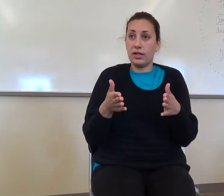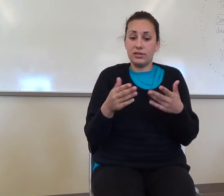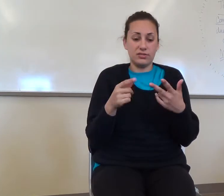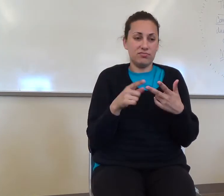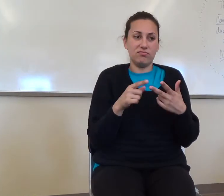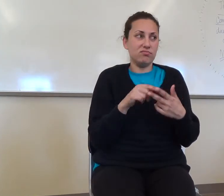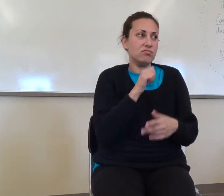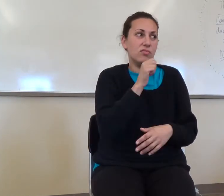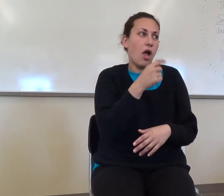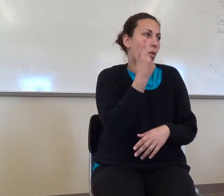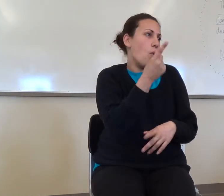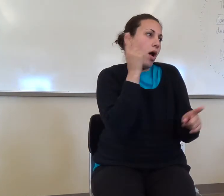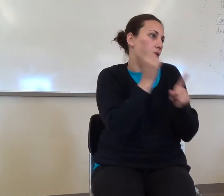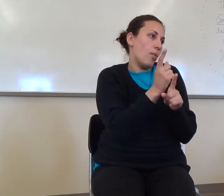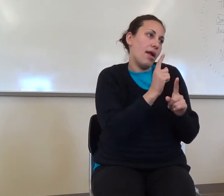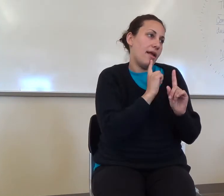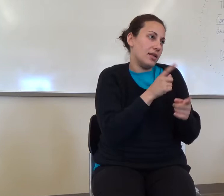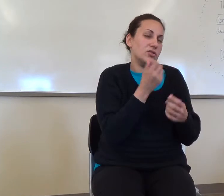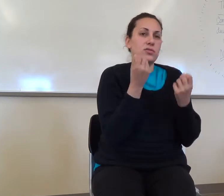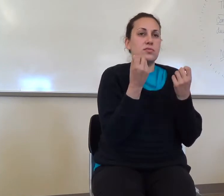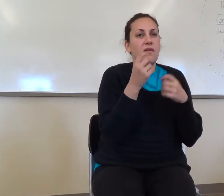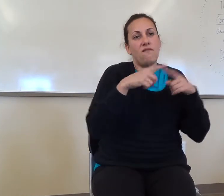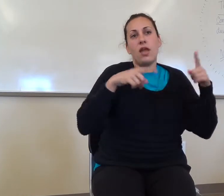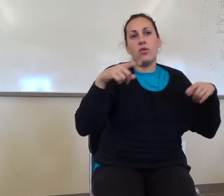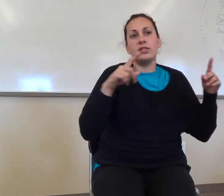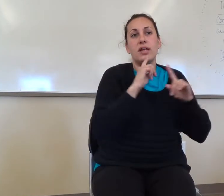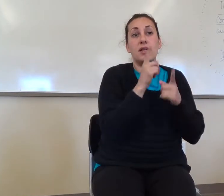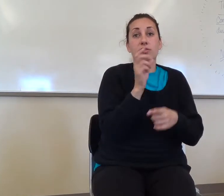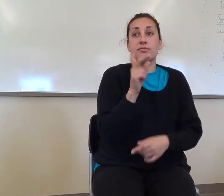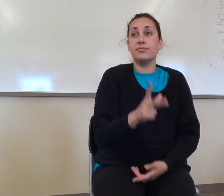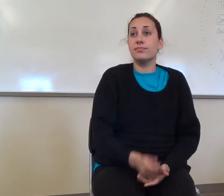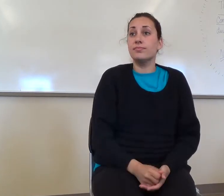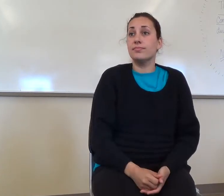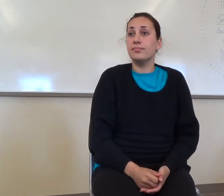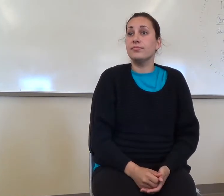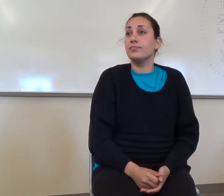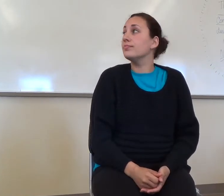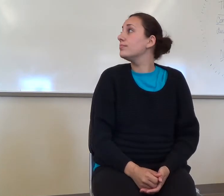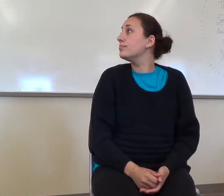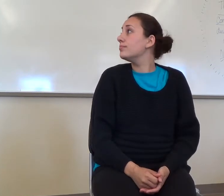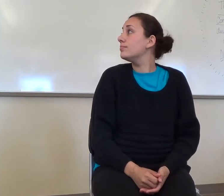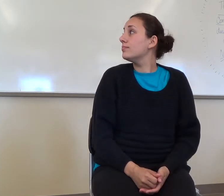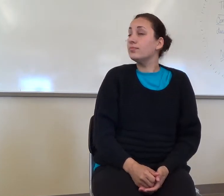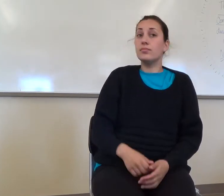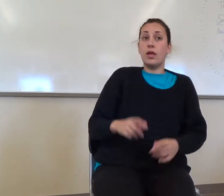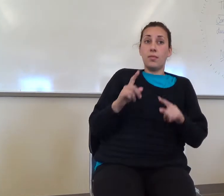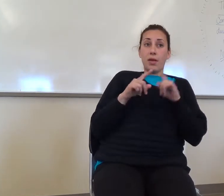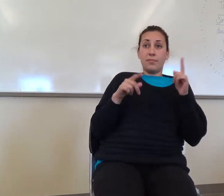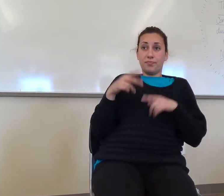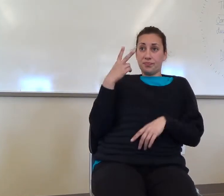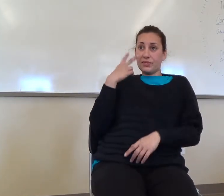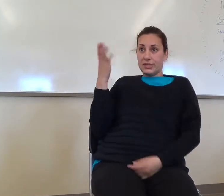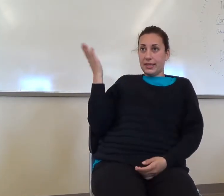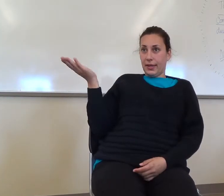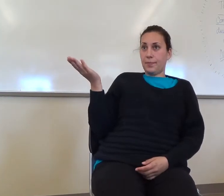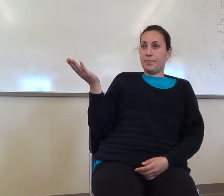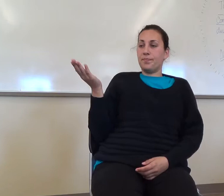correct answer. What I often find that people do when we reach this exercise is